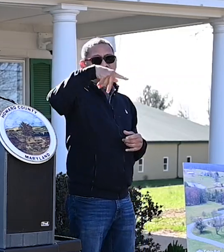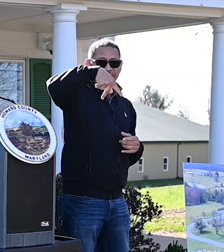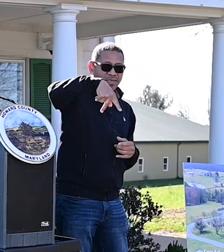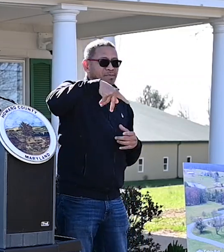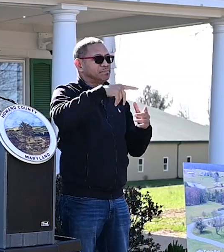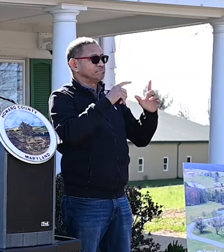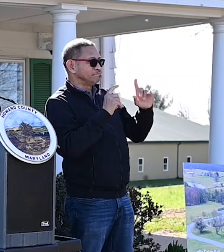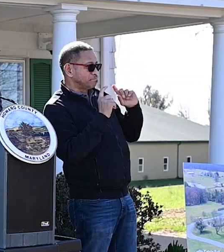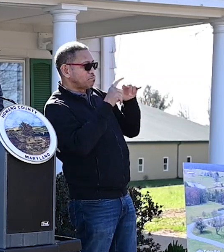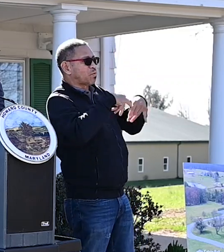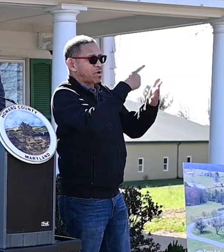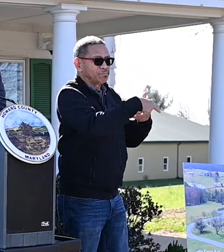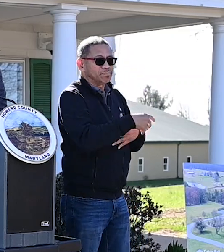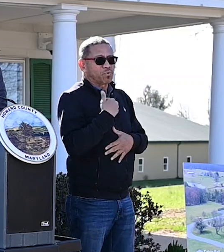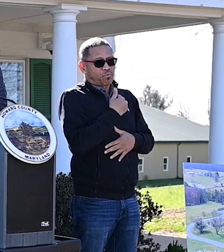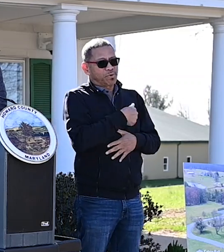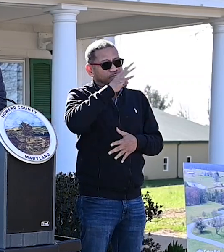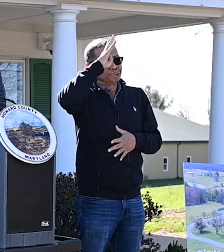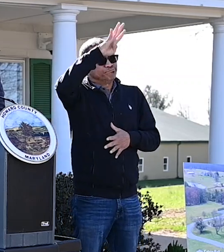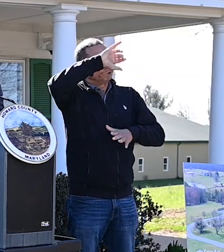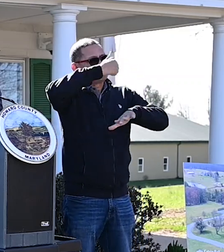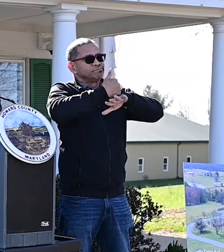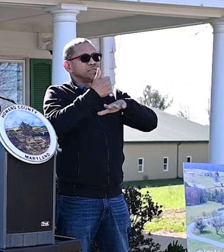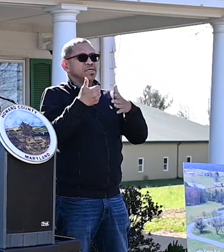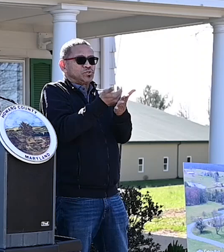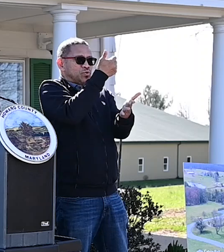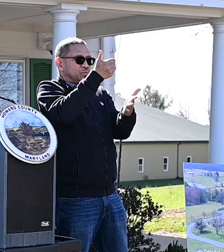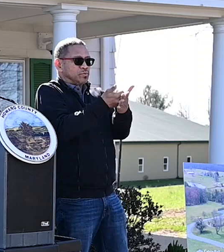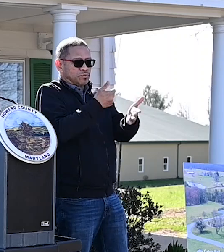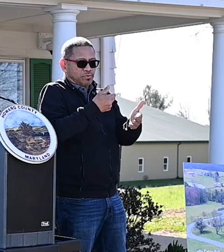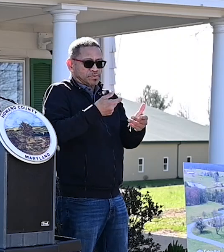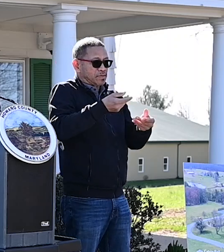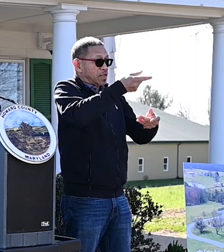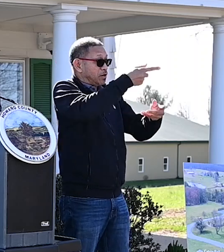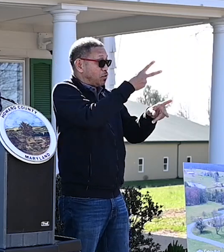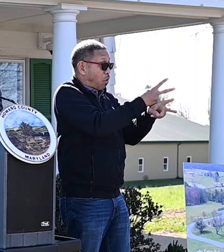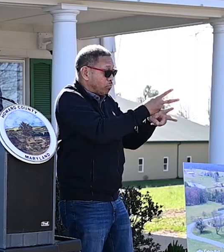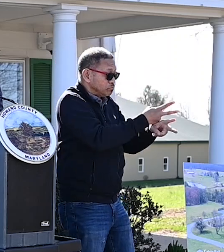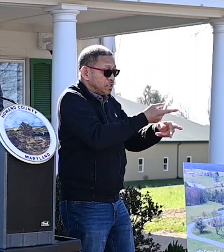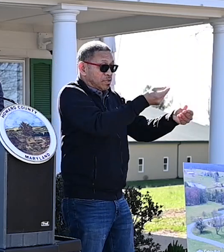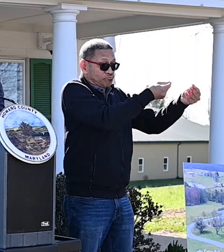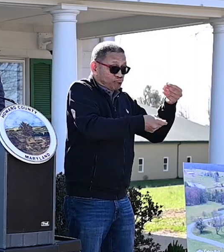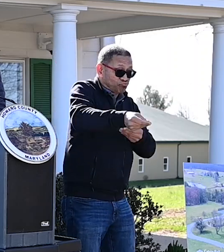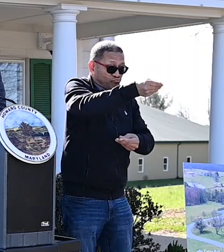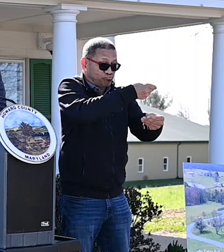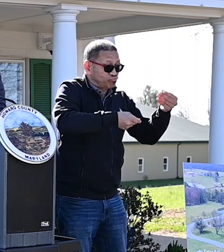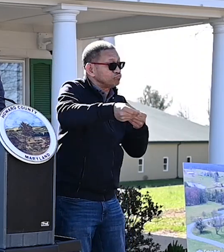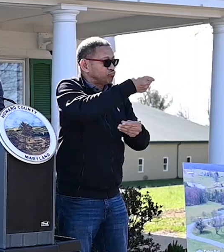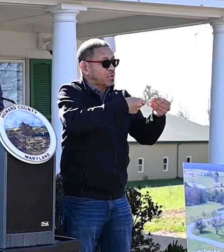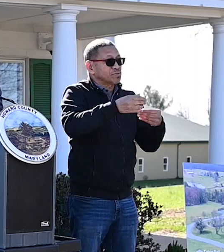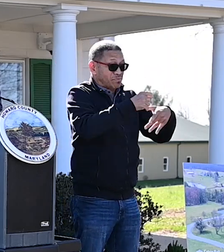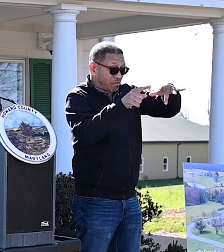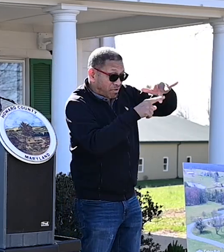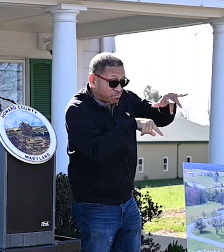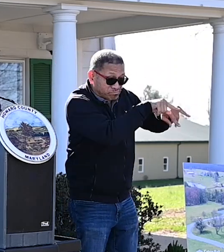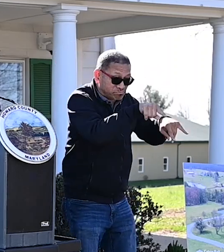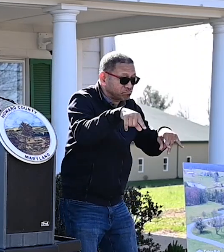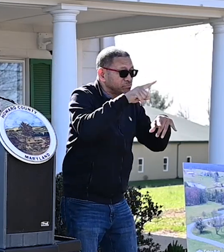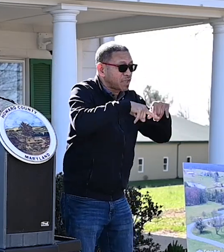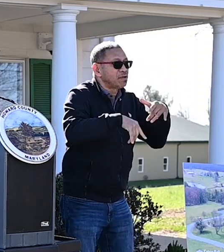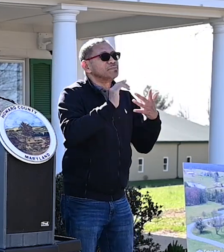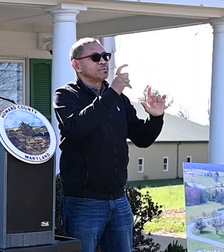Program. We also created a new revolving loan program to help farmers bridge the financing gap on these projects